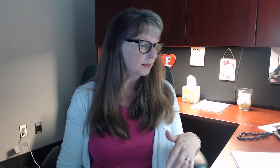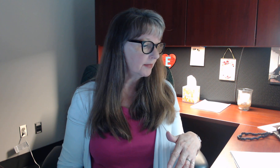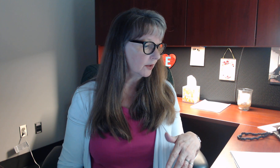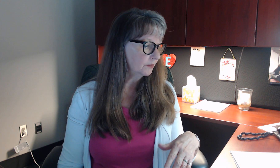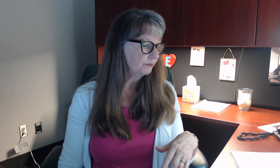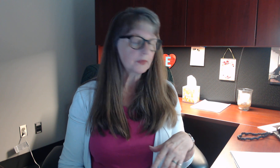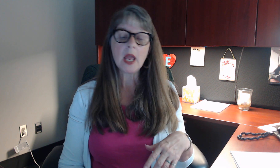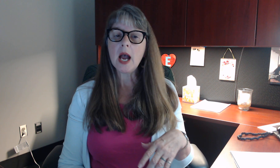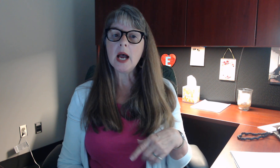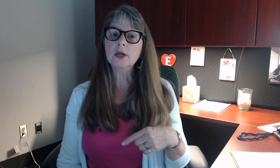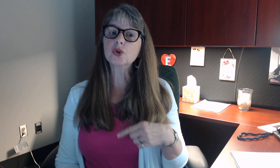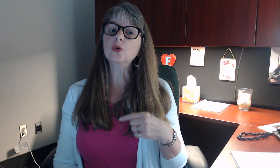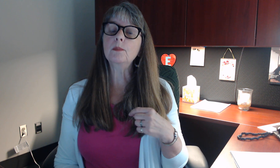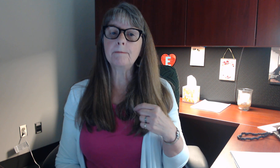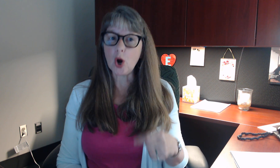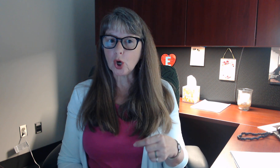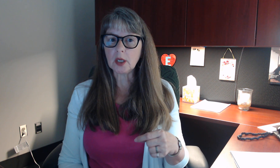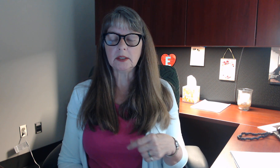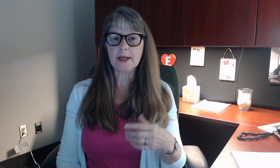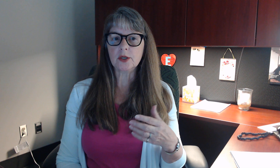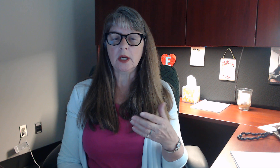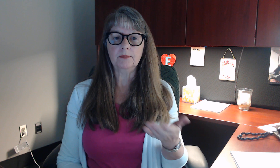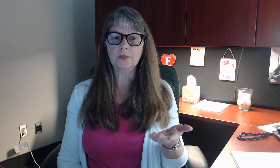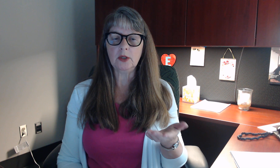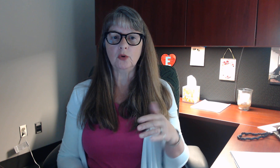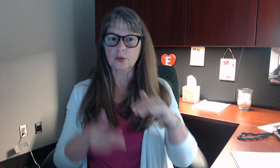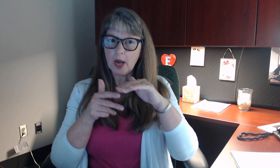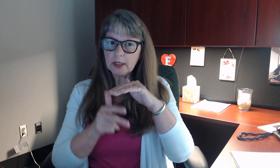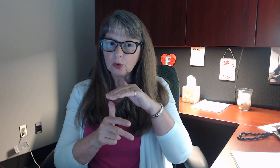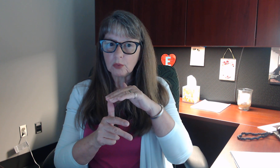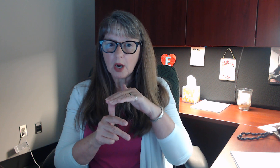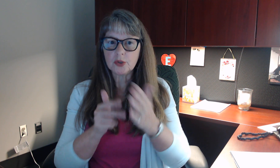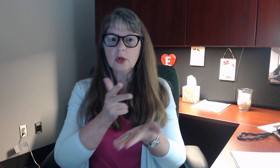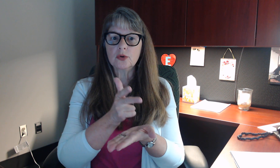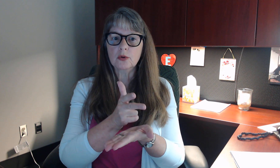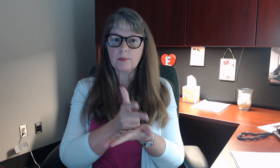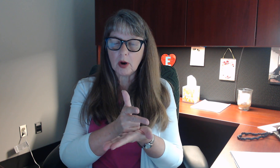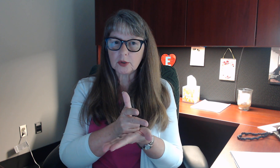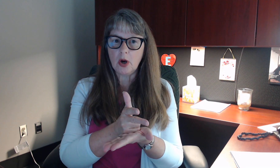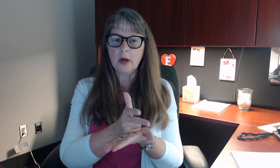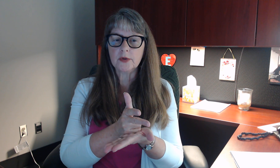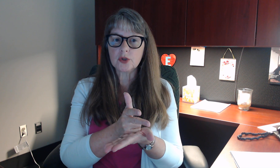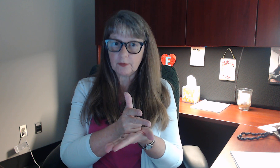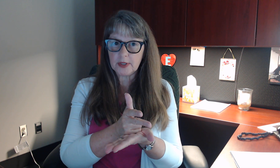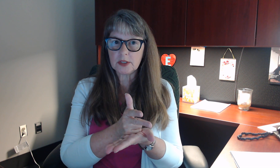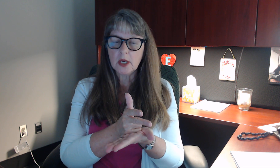better. To park, like, you're not in a garage, so you're parked on the surface.